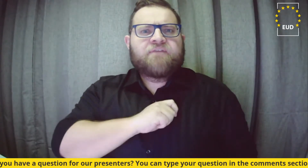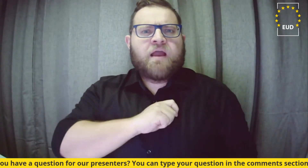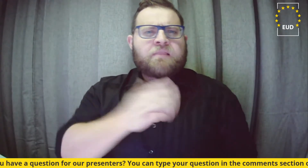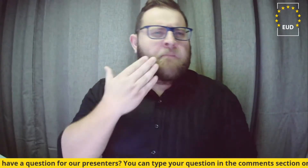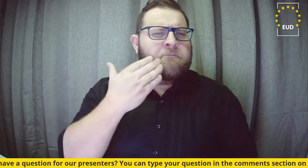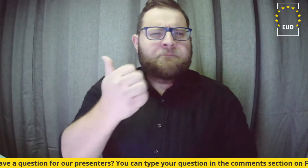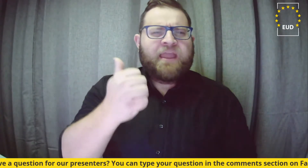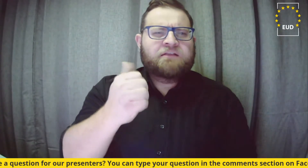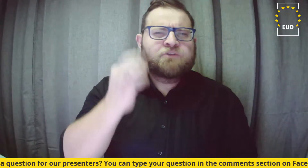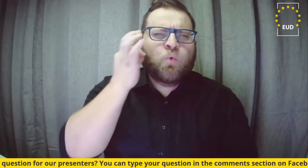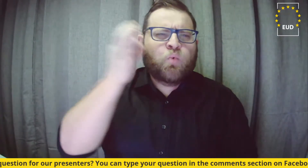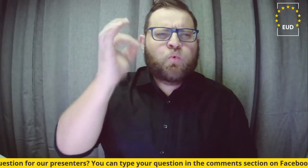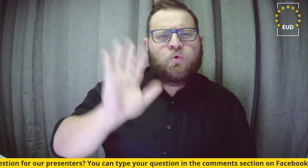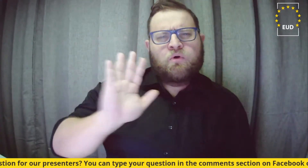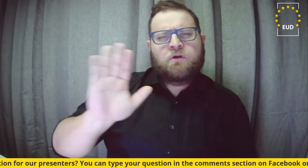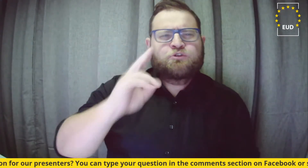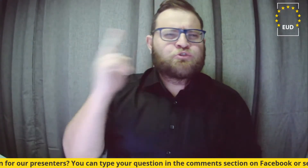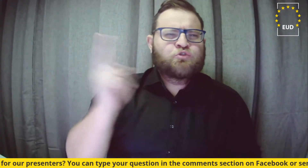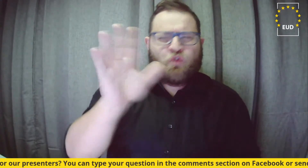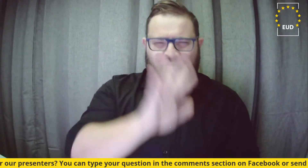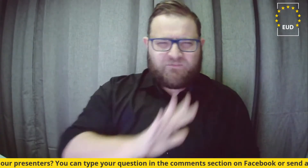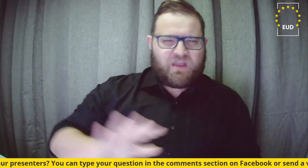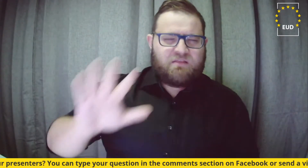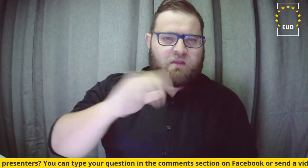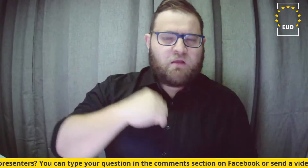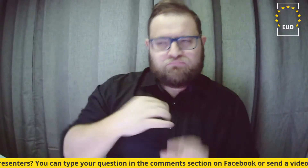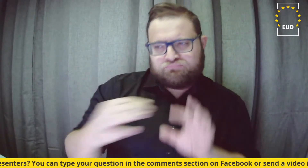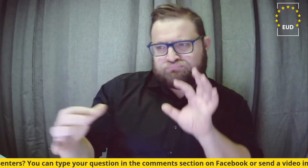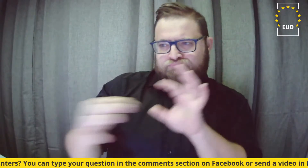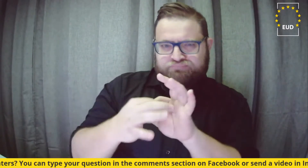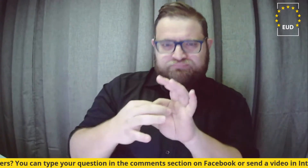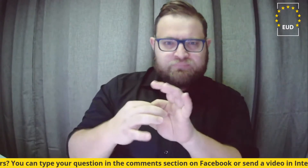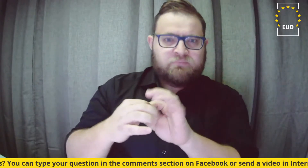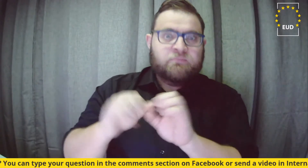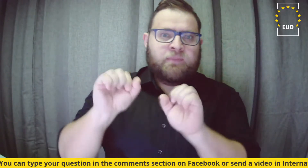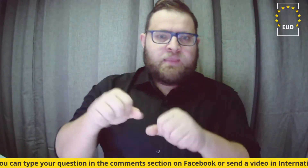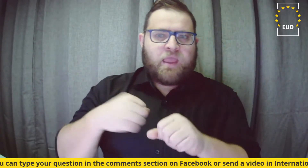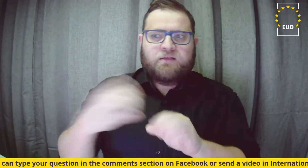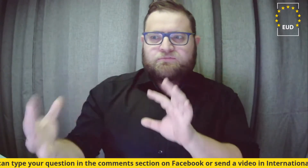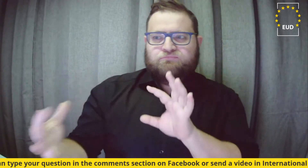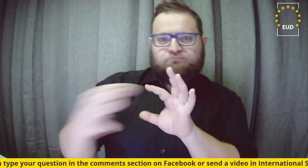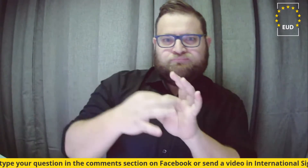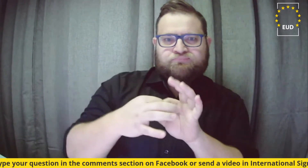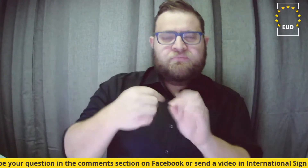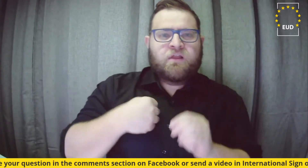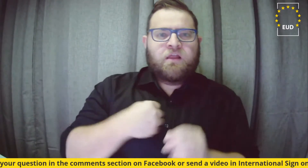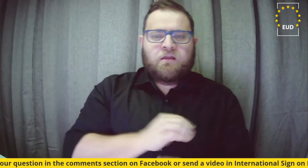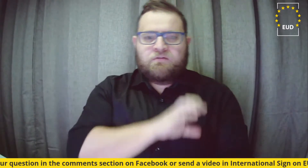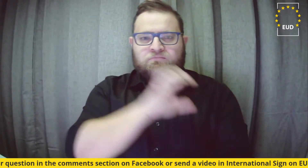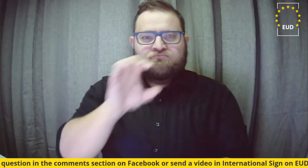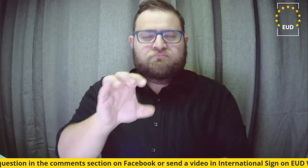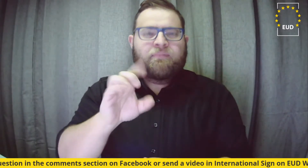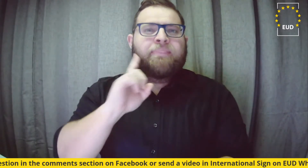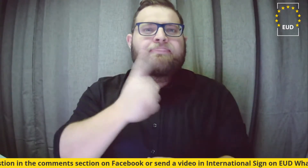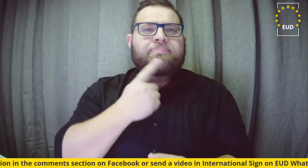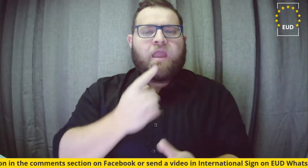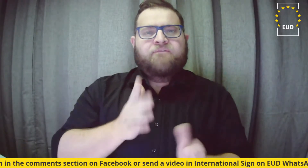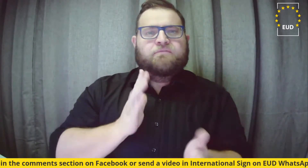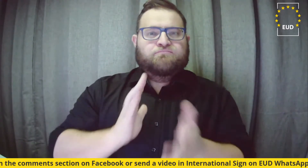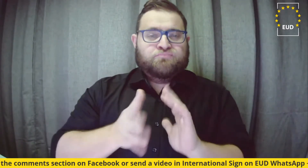TV channel. So it's not part of the national Slovenian TV, but I have been working for the